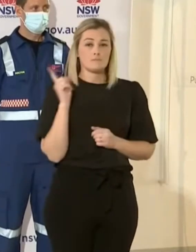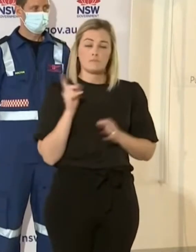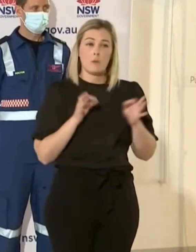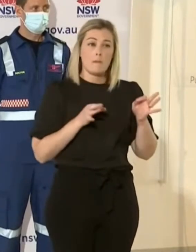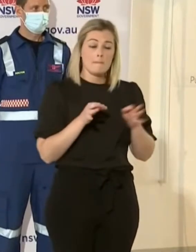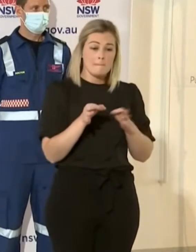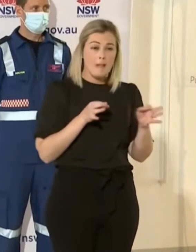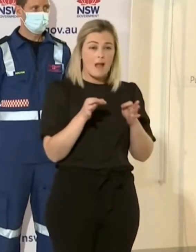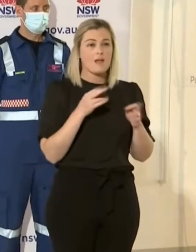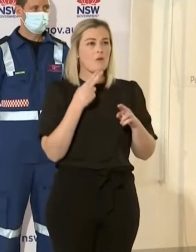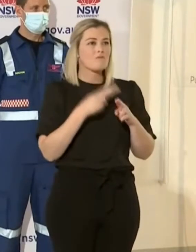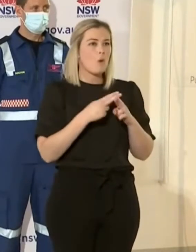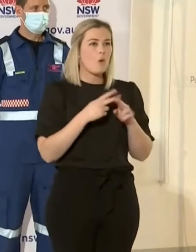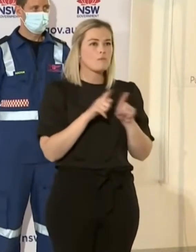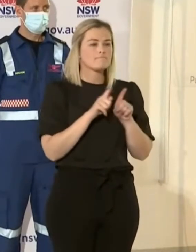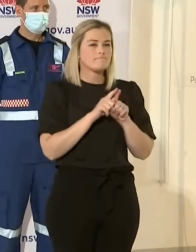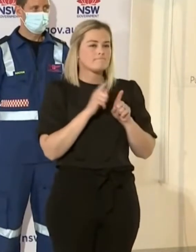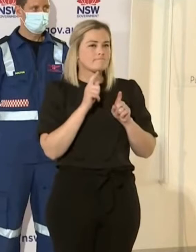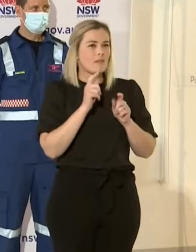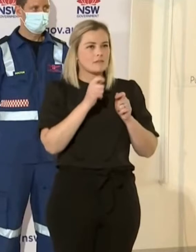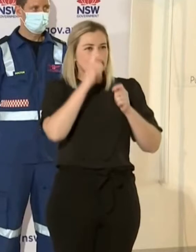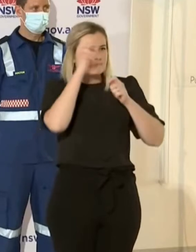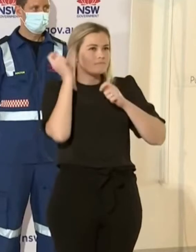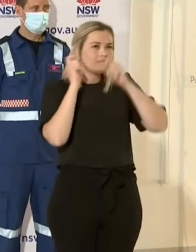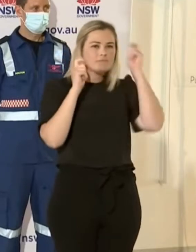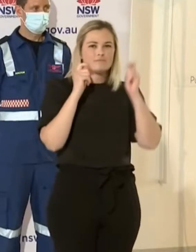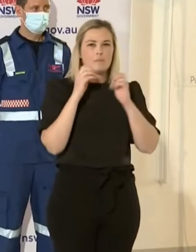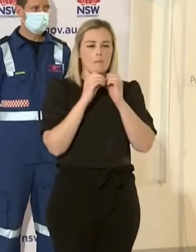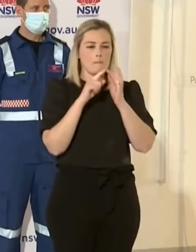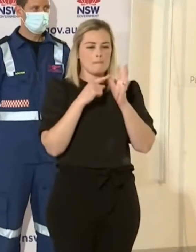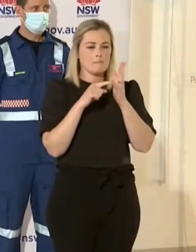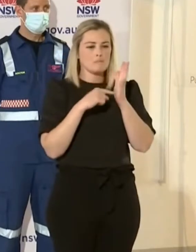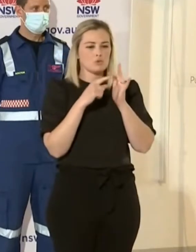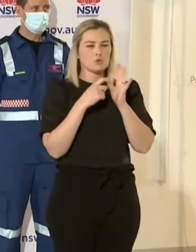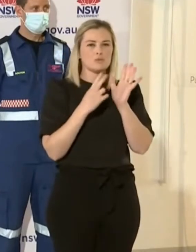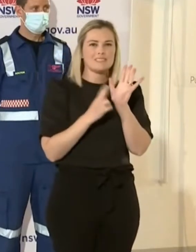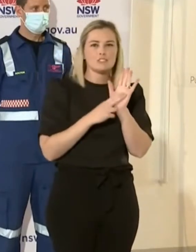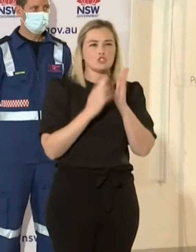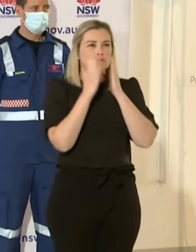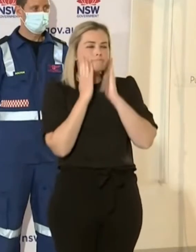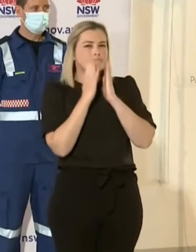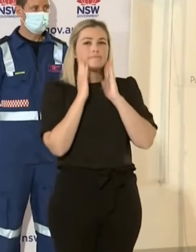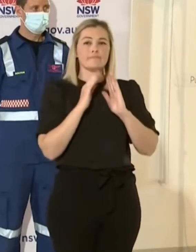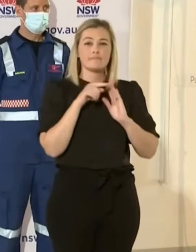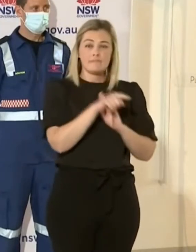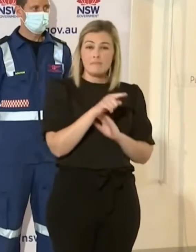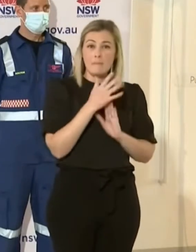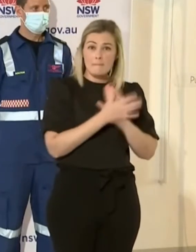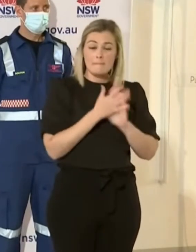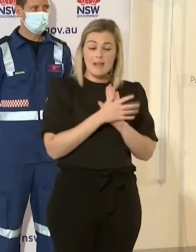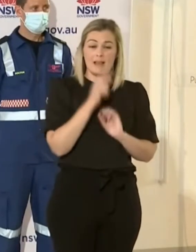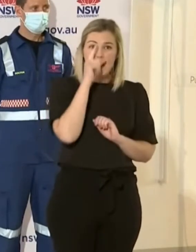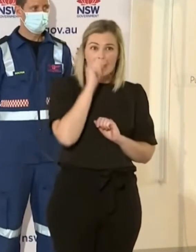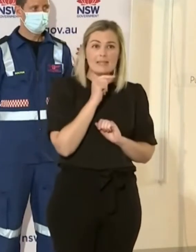with the 4 square metre or gyms with 20 people? A lot of these businesses have private rooms with doors with a lot of separation and feel that they've kind of